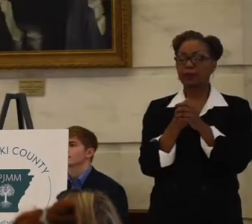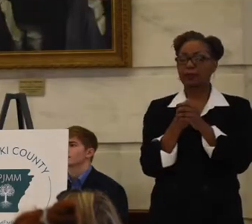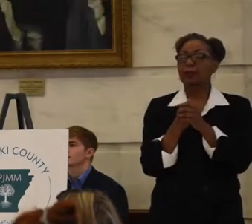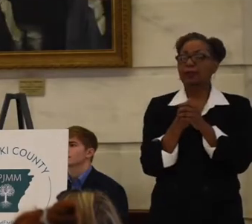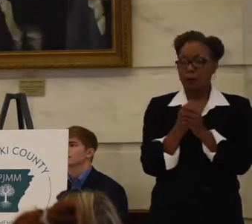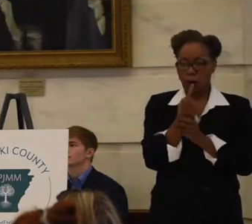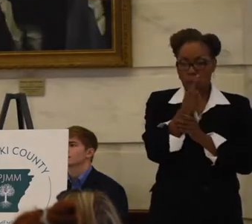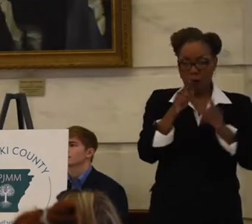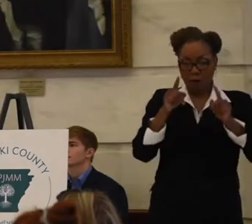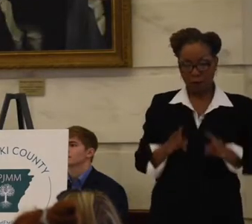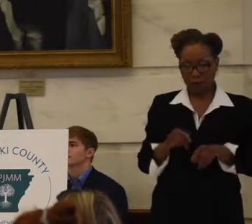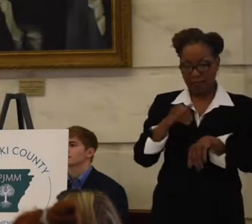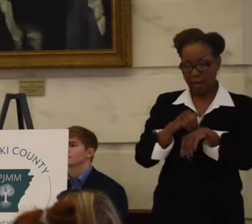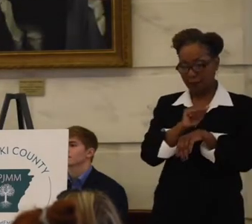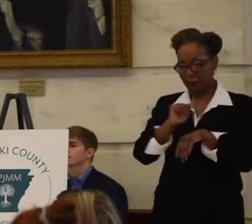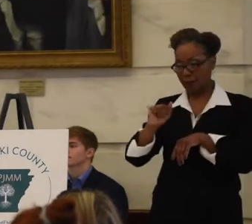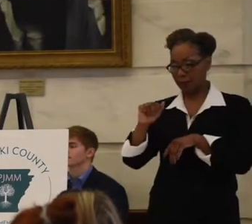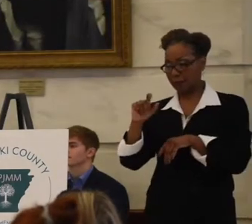person at a time.